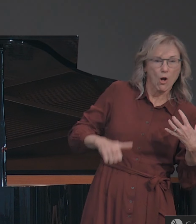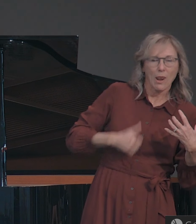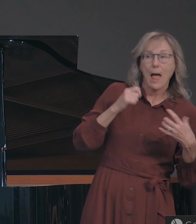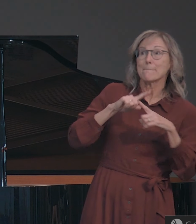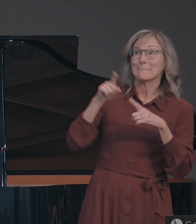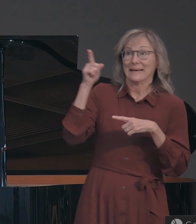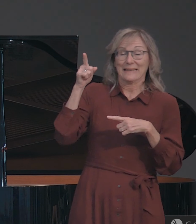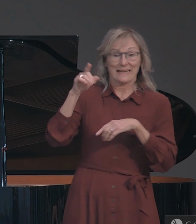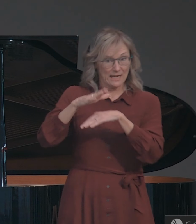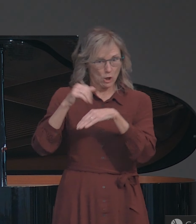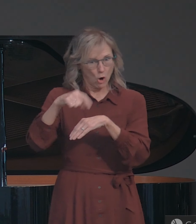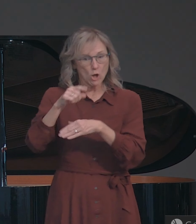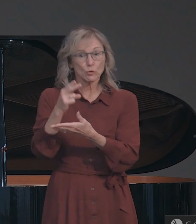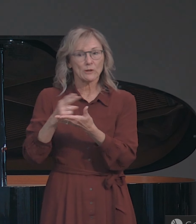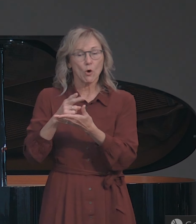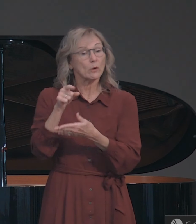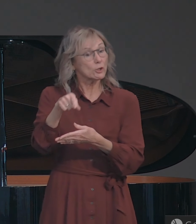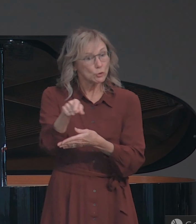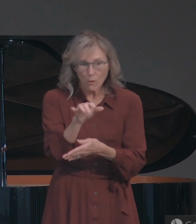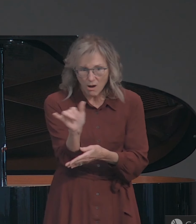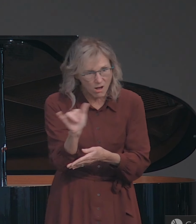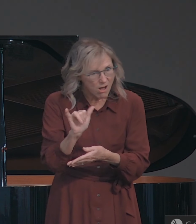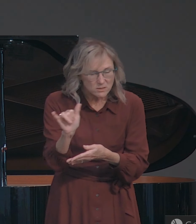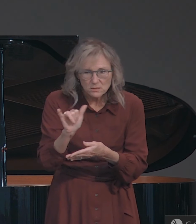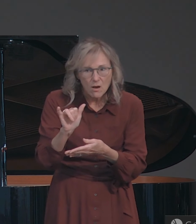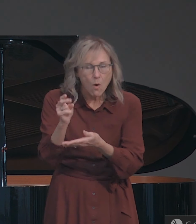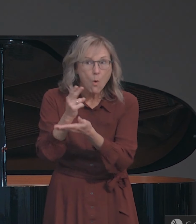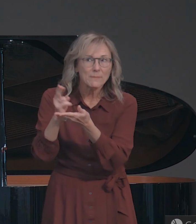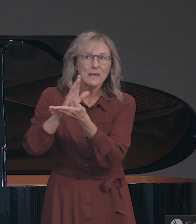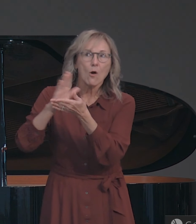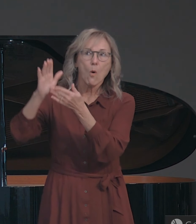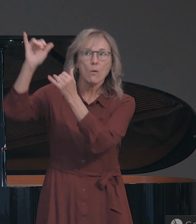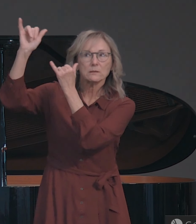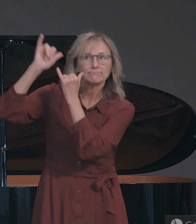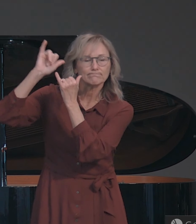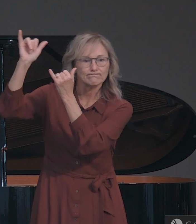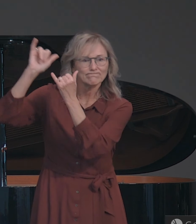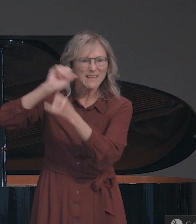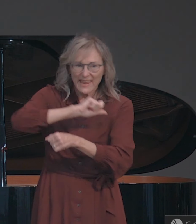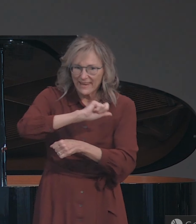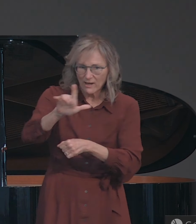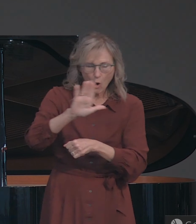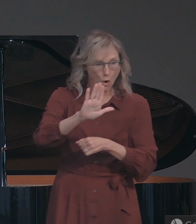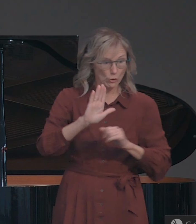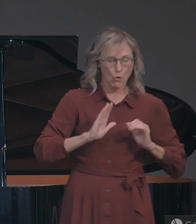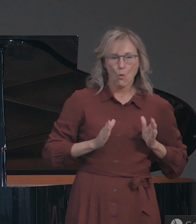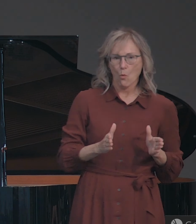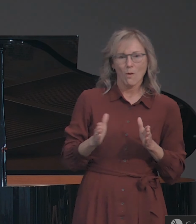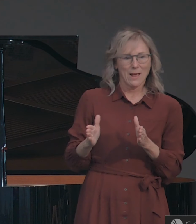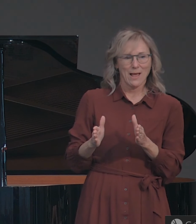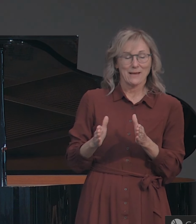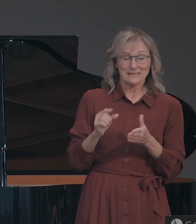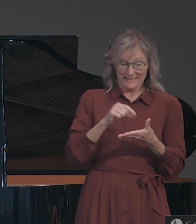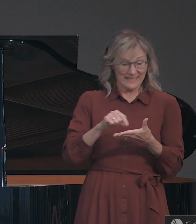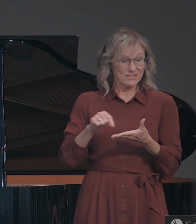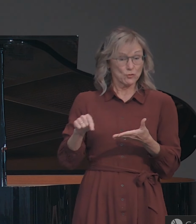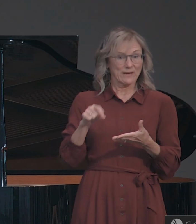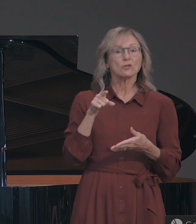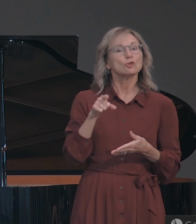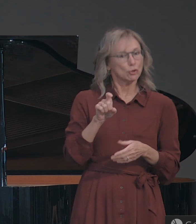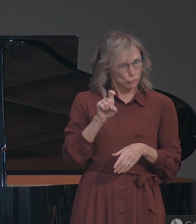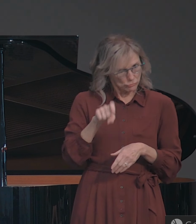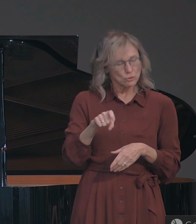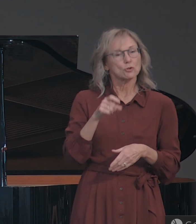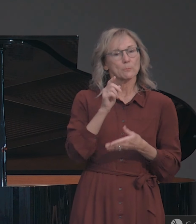is holy, you also be holy in all your conduct, since it is written, 'You shall be holy, for I am